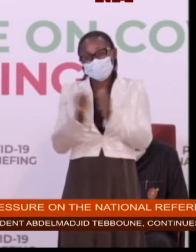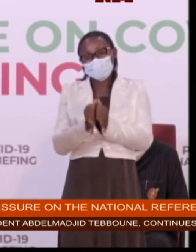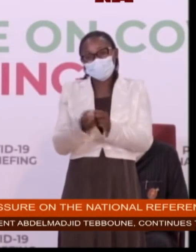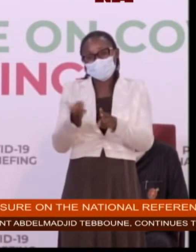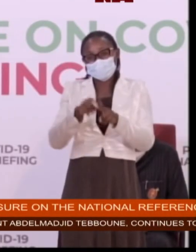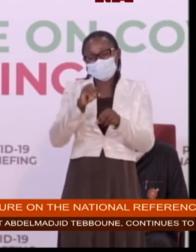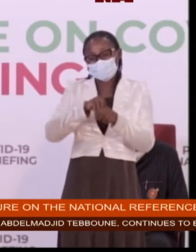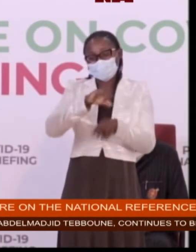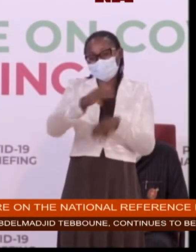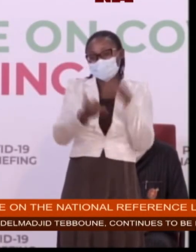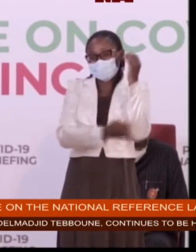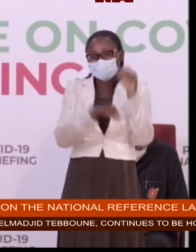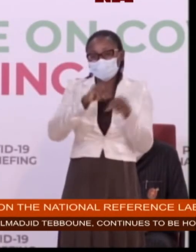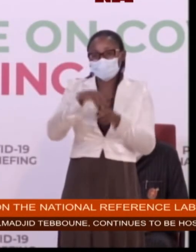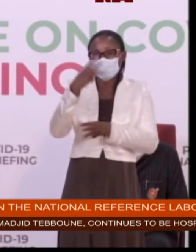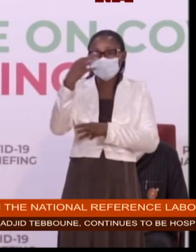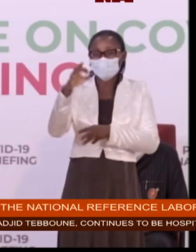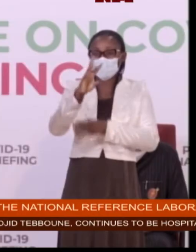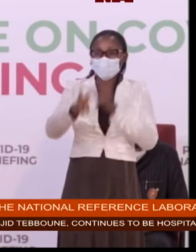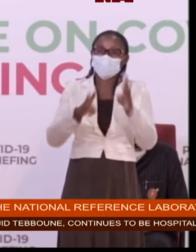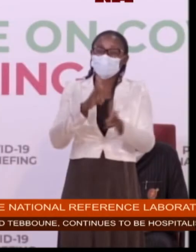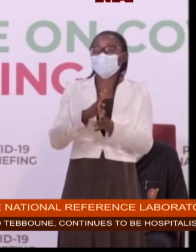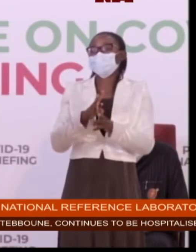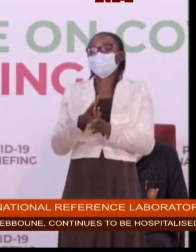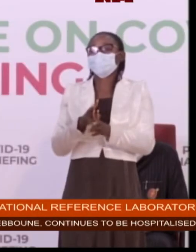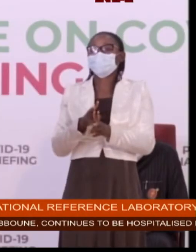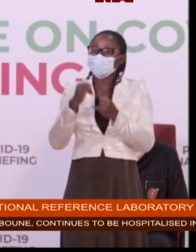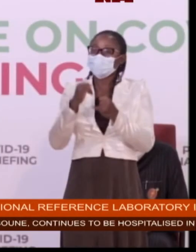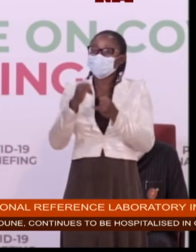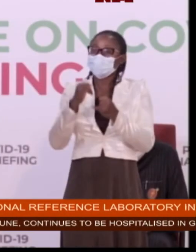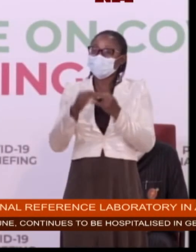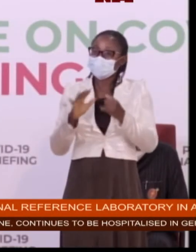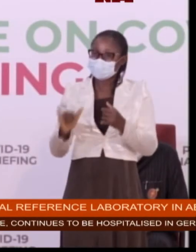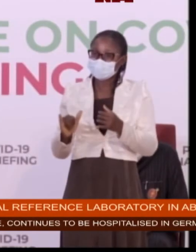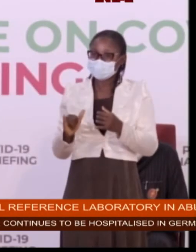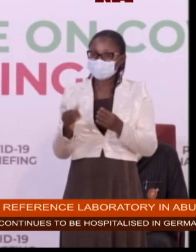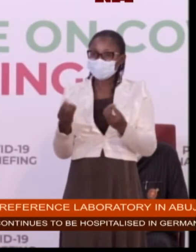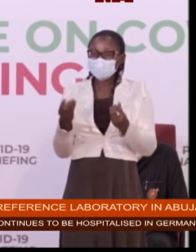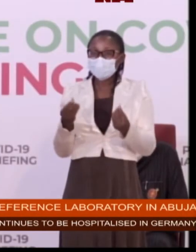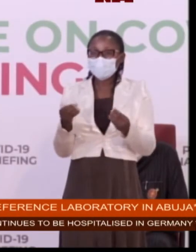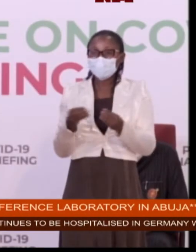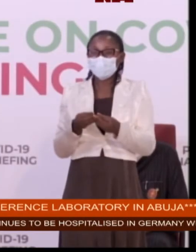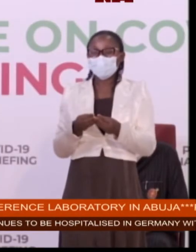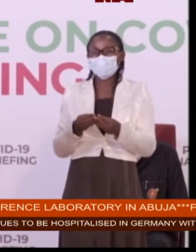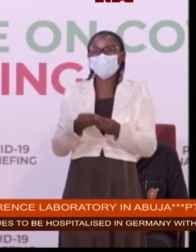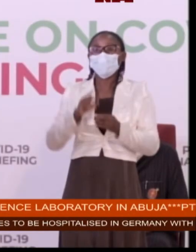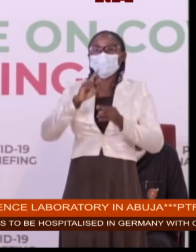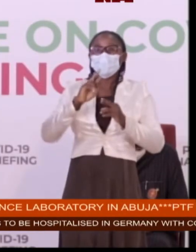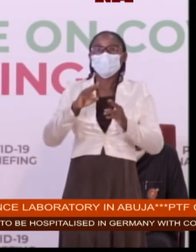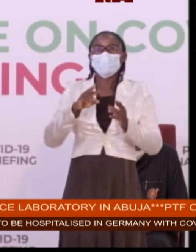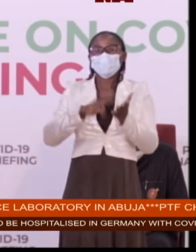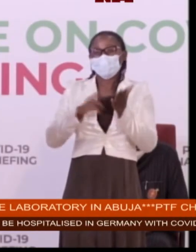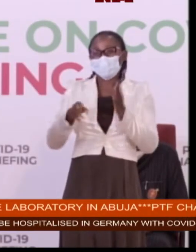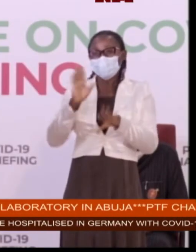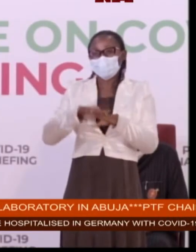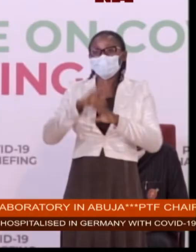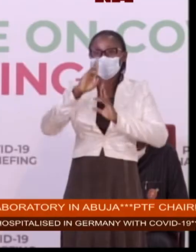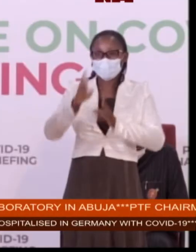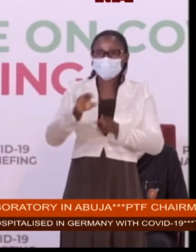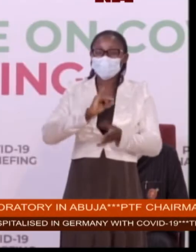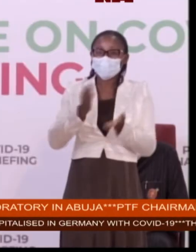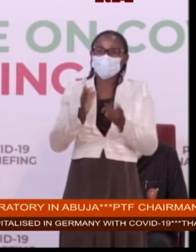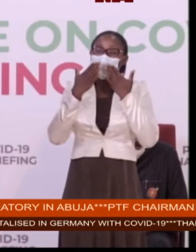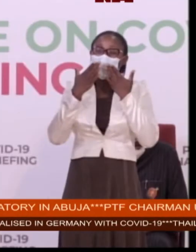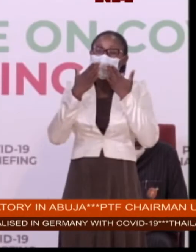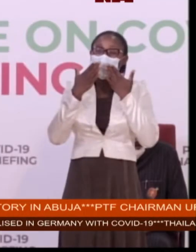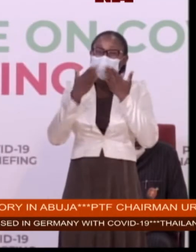countries in the world. So finally, just a few updates on the response. I really want to thank